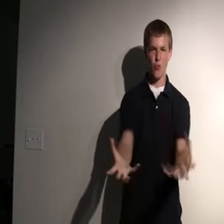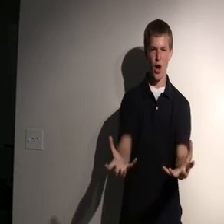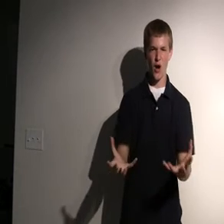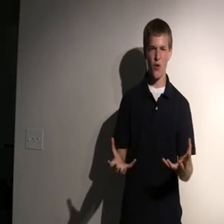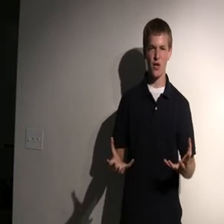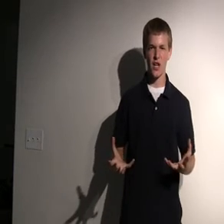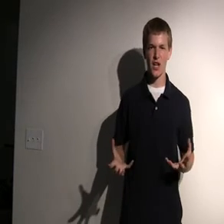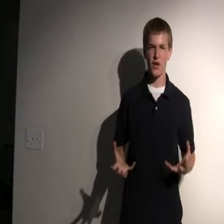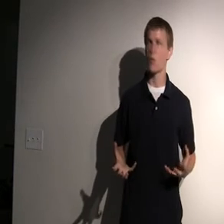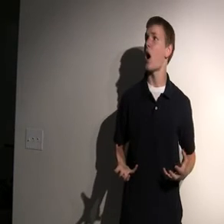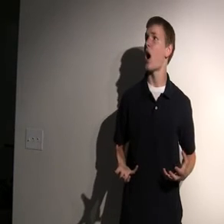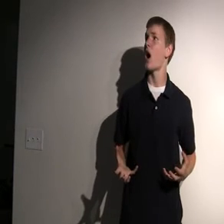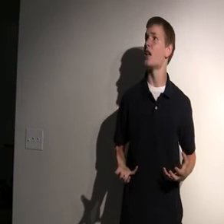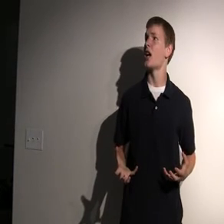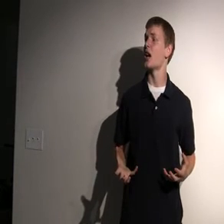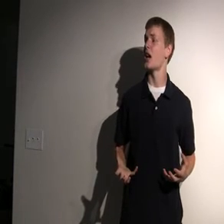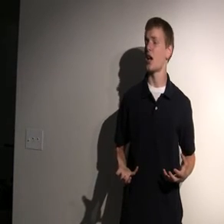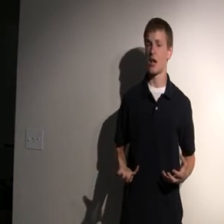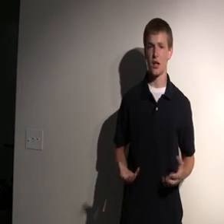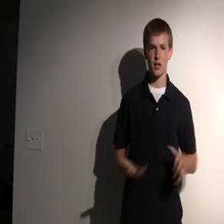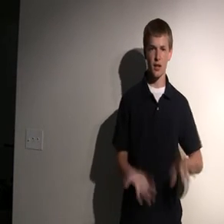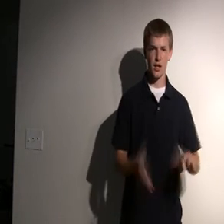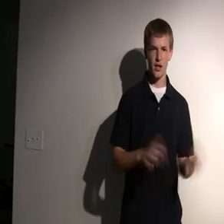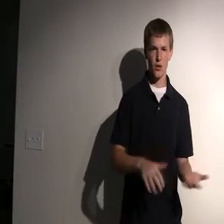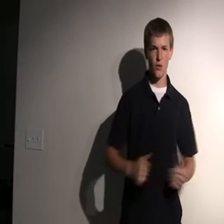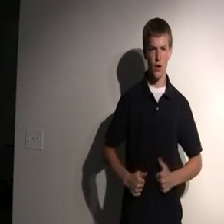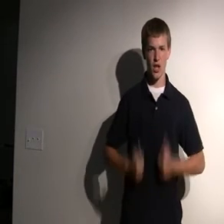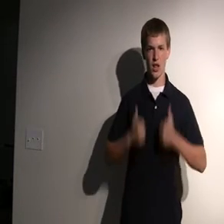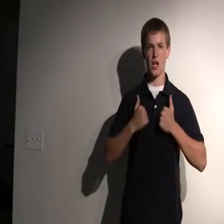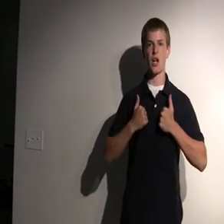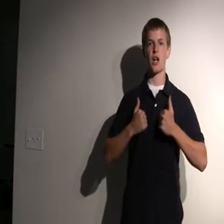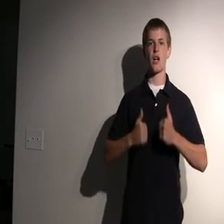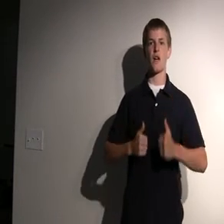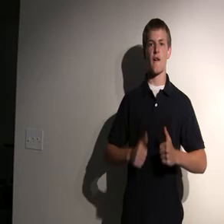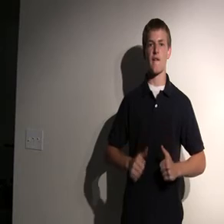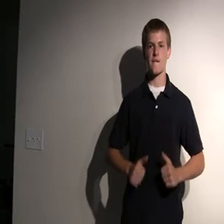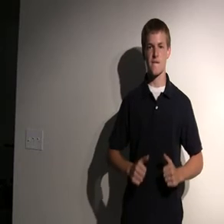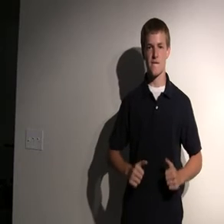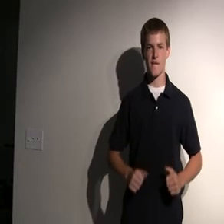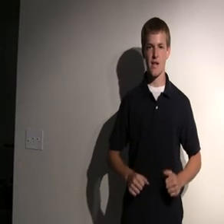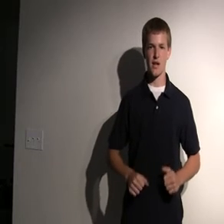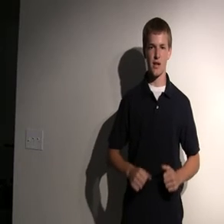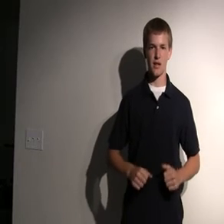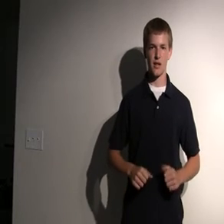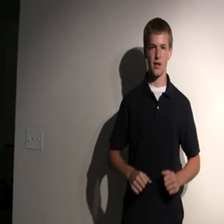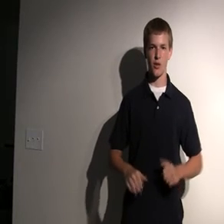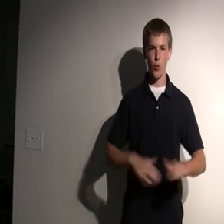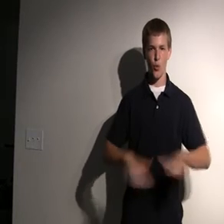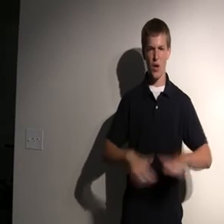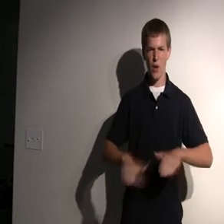wanted to build a life. Now that I